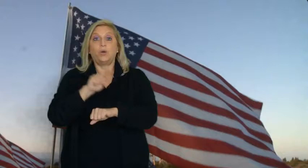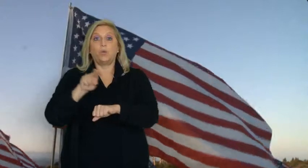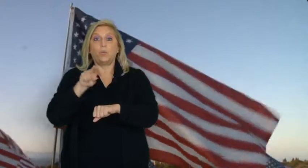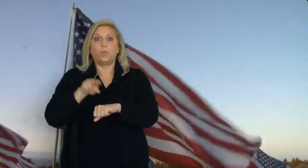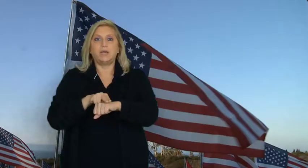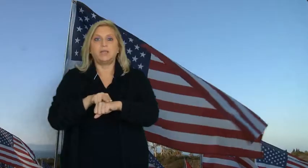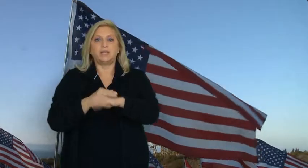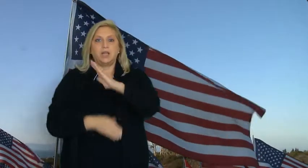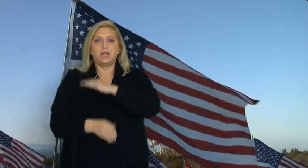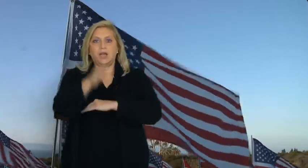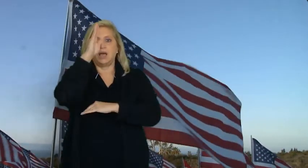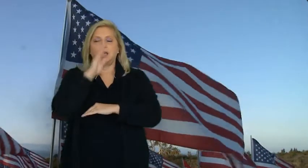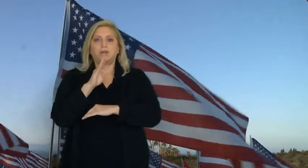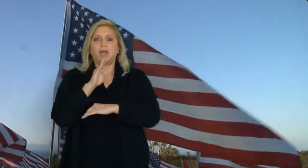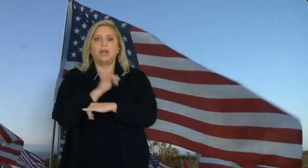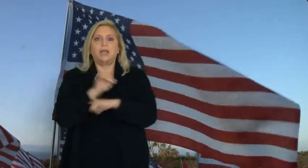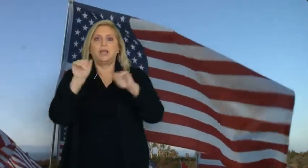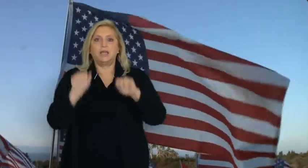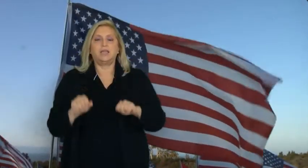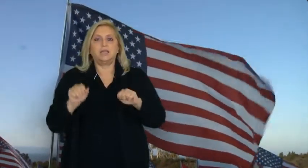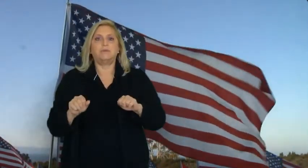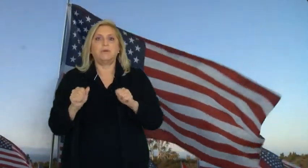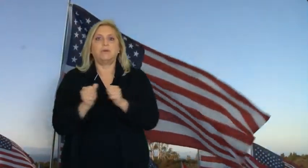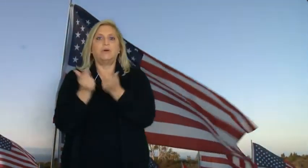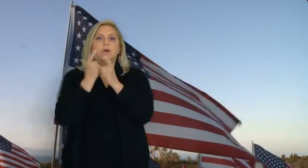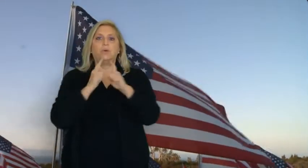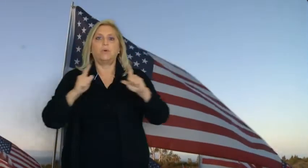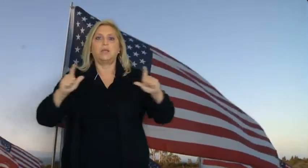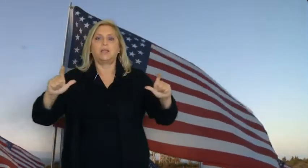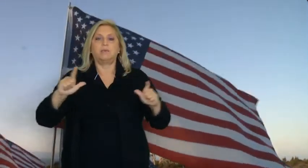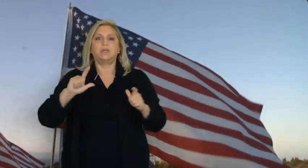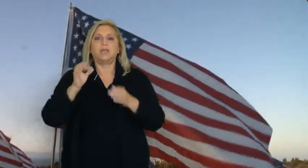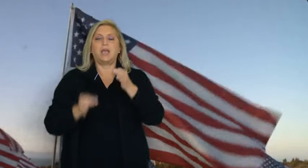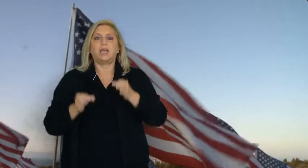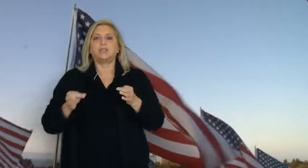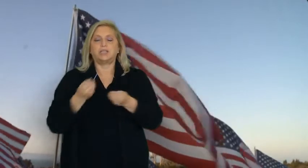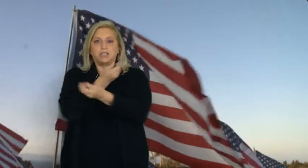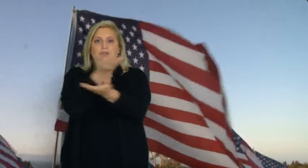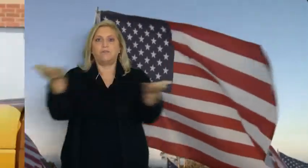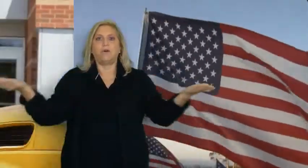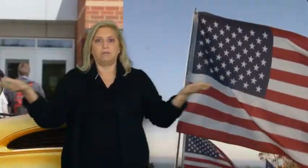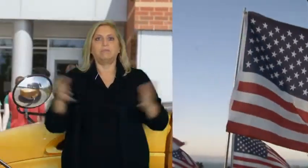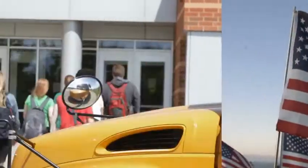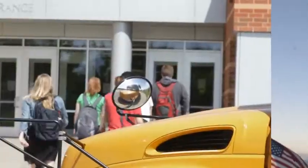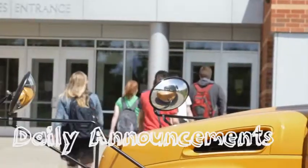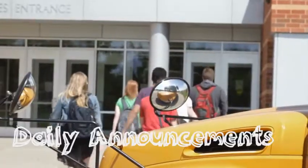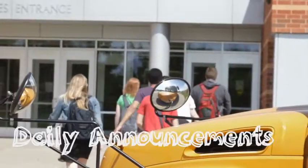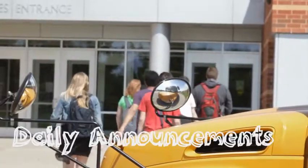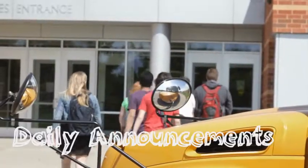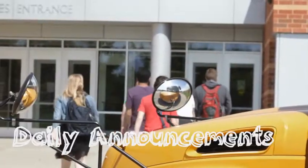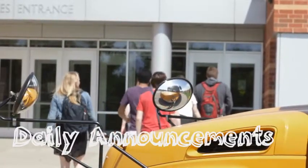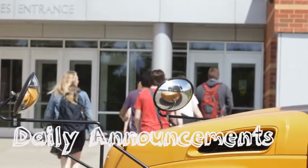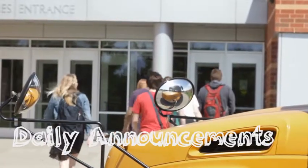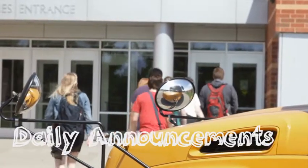stands, one nation, under God, indivisible, with liberty and justice for all.